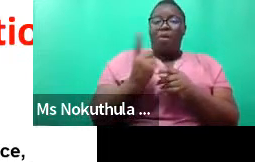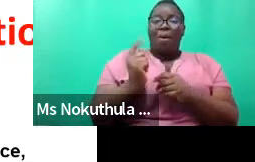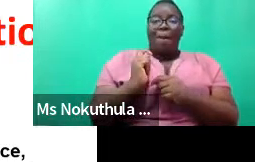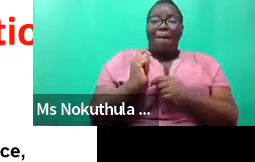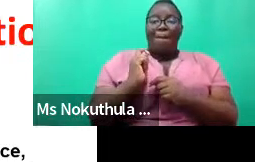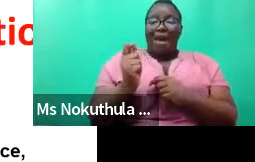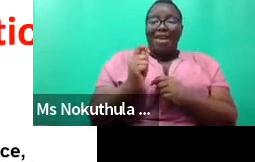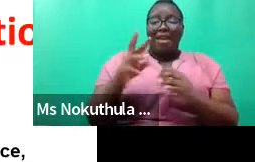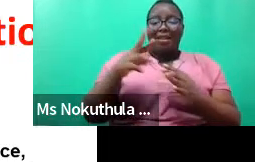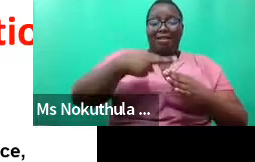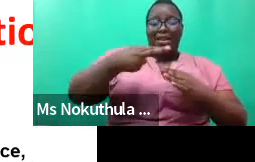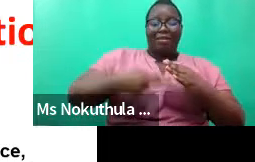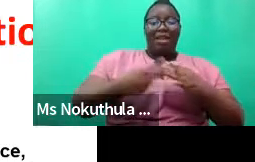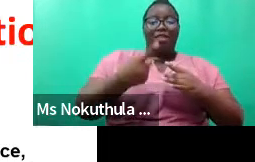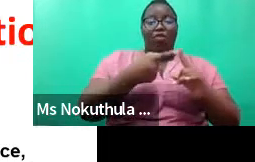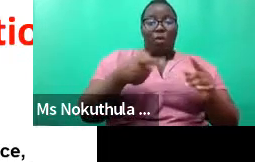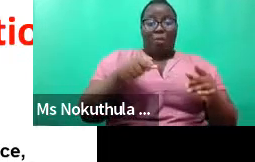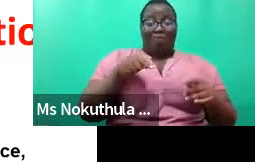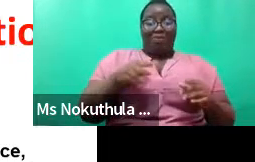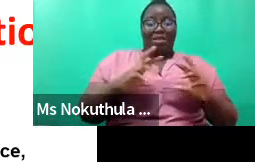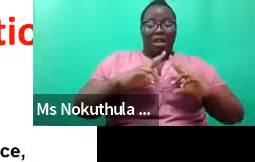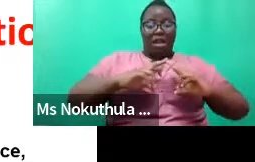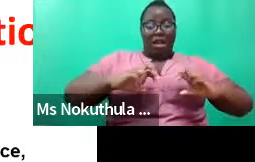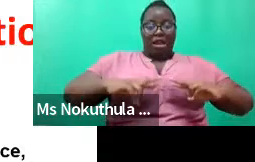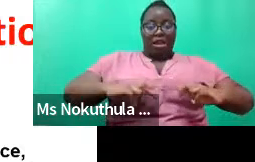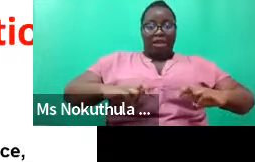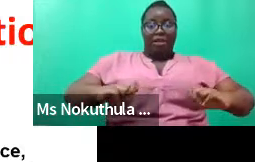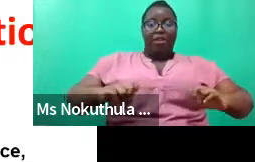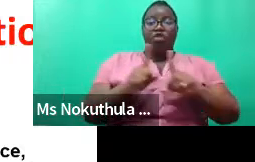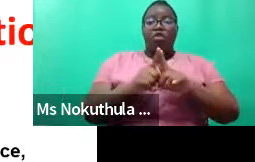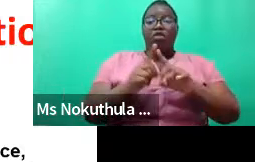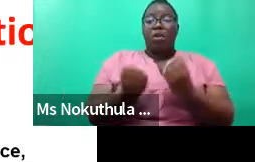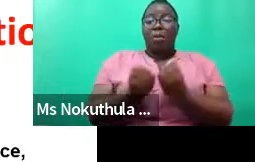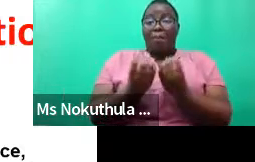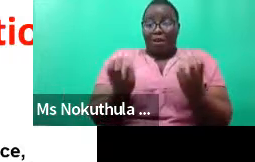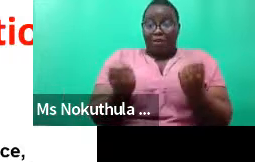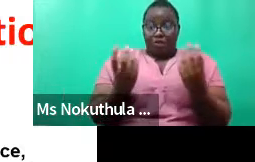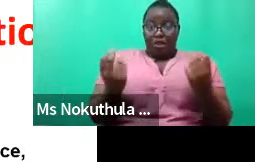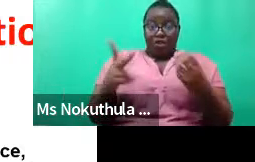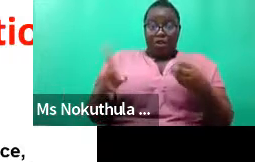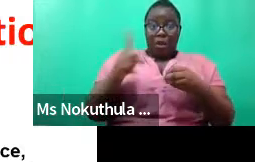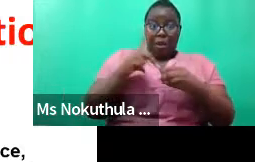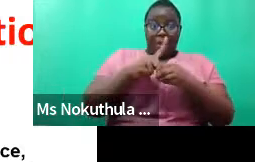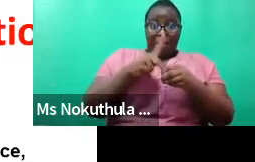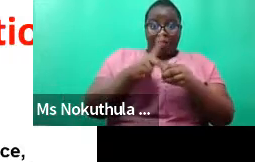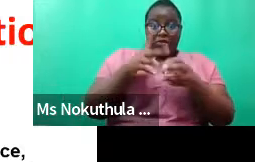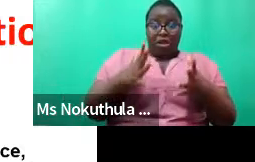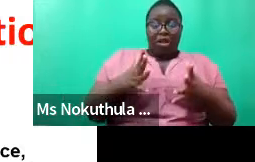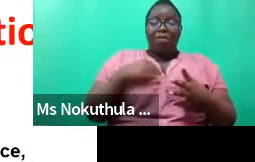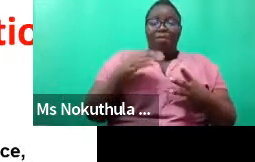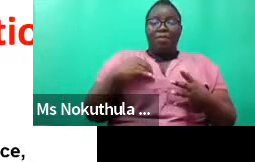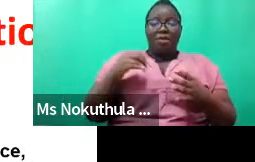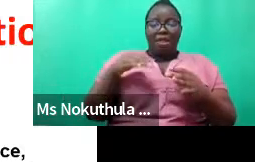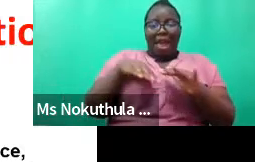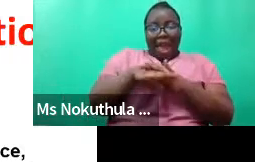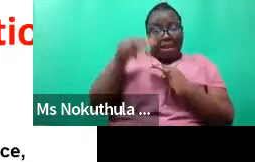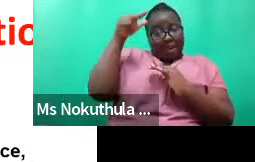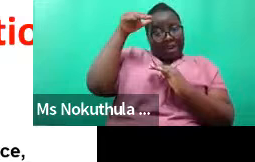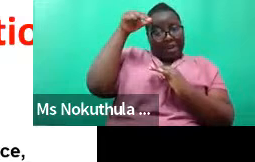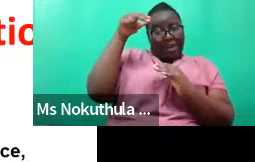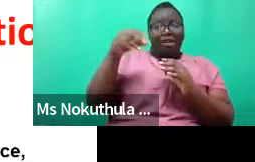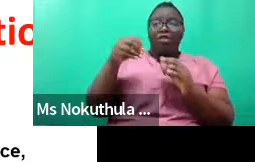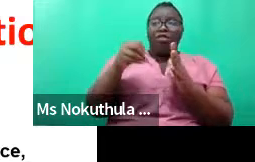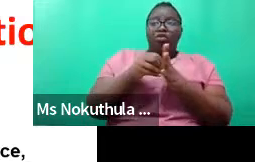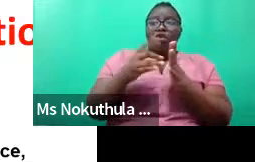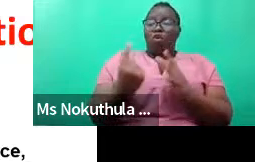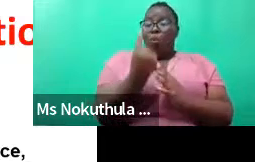And also there was a majority of the participants was undergraduate student with only 1